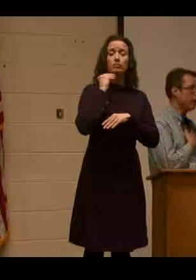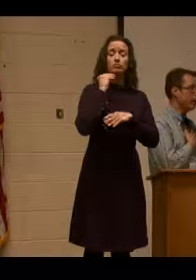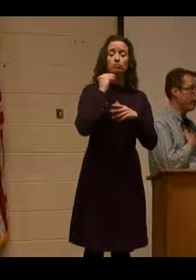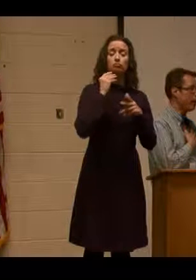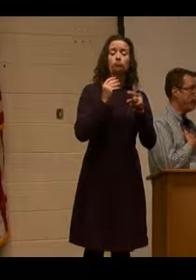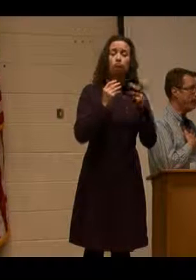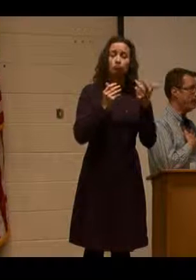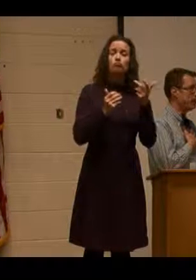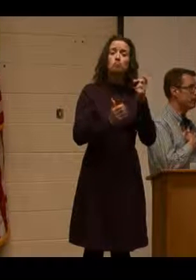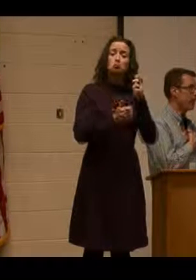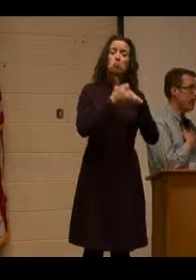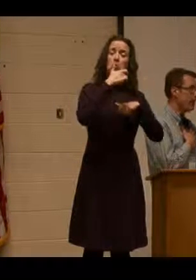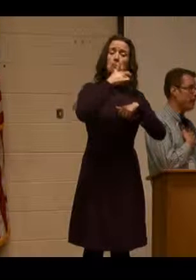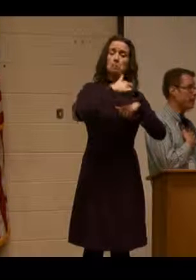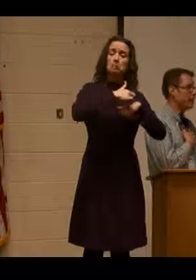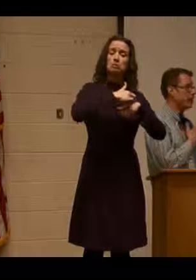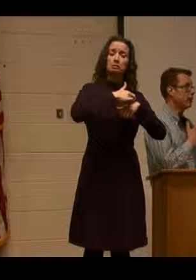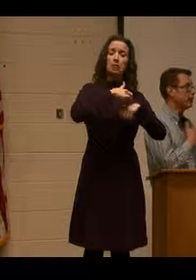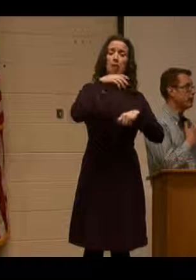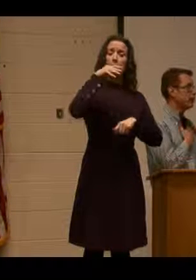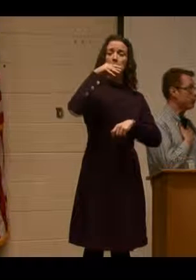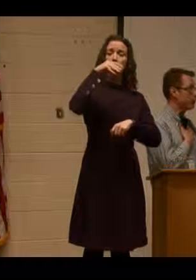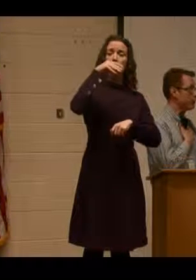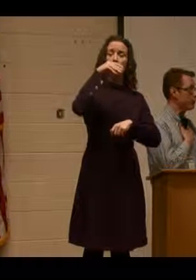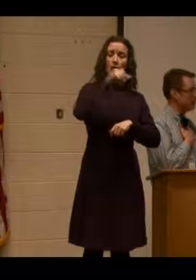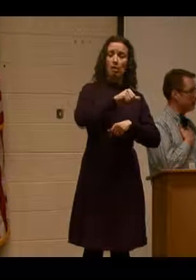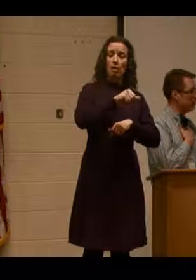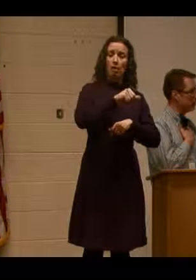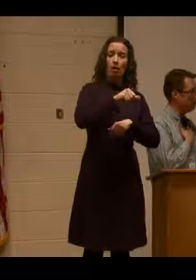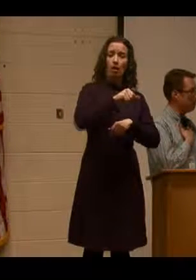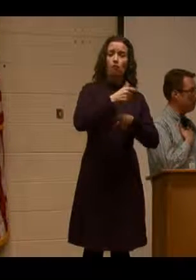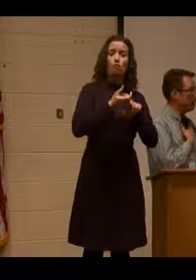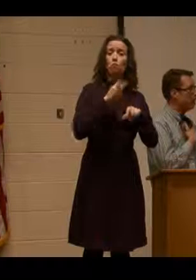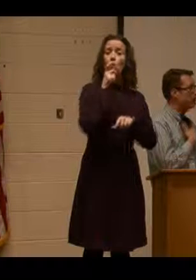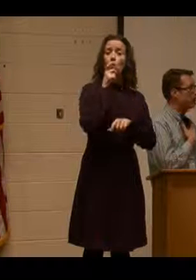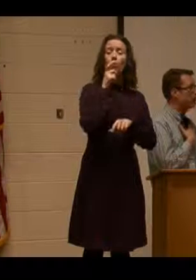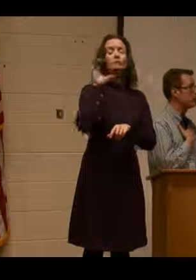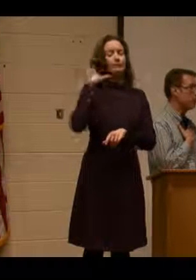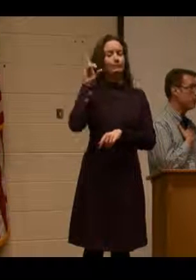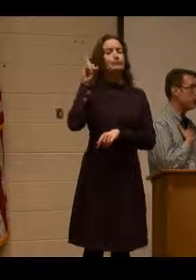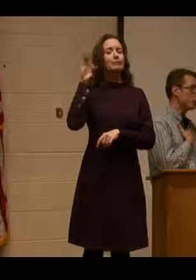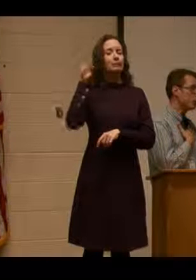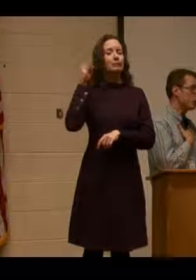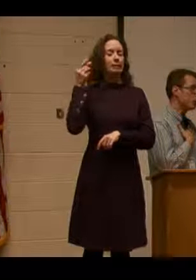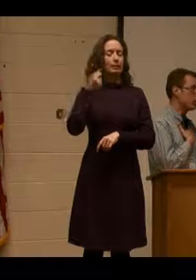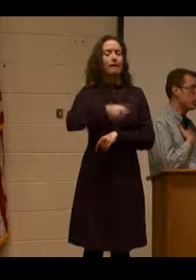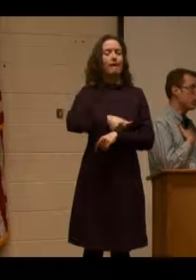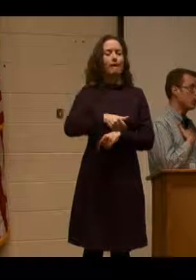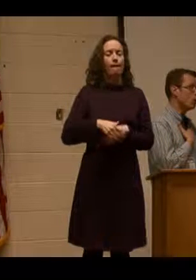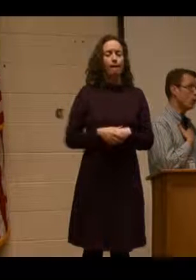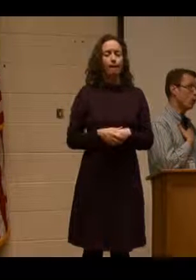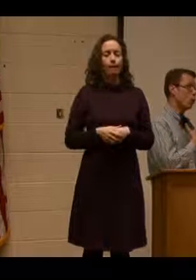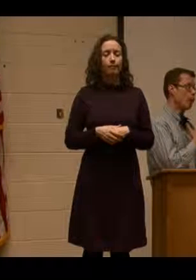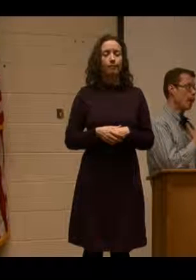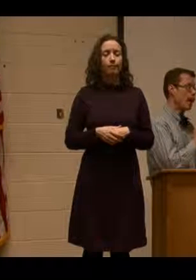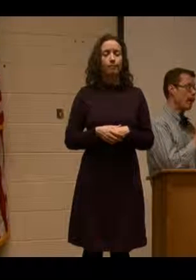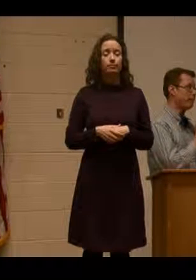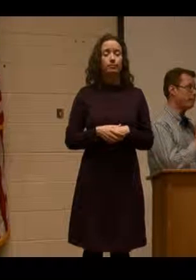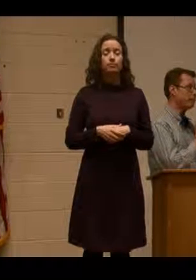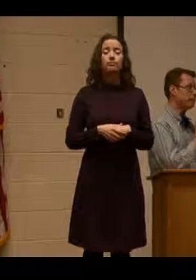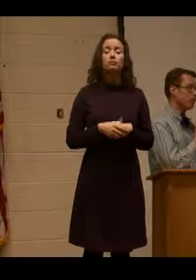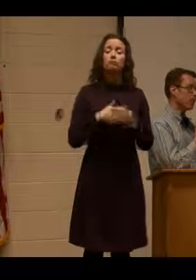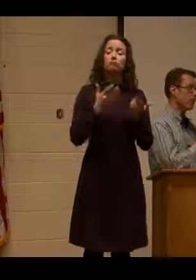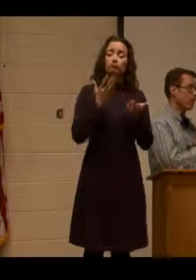paid through CSDB. There are some of our students who, after being paid by